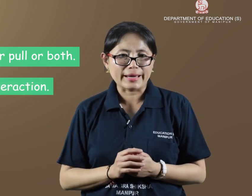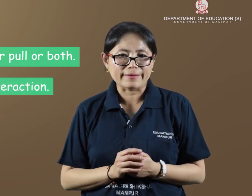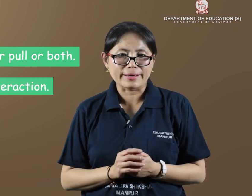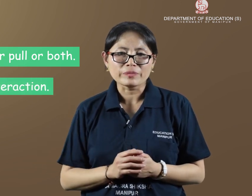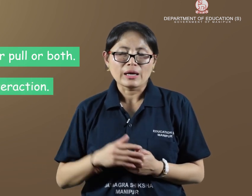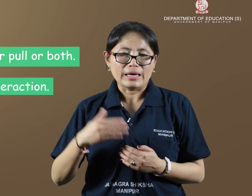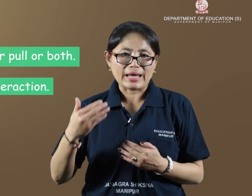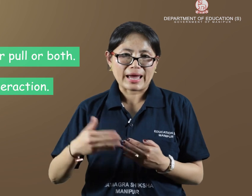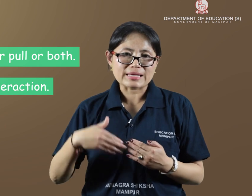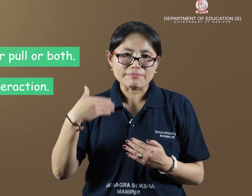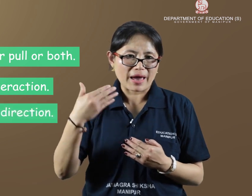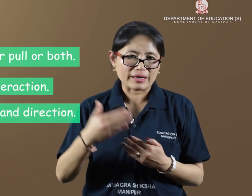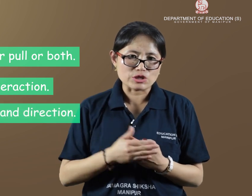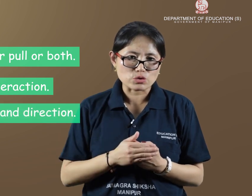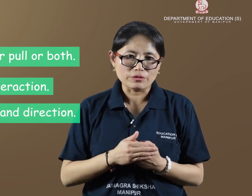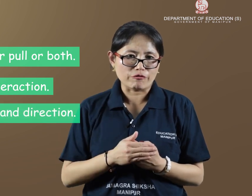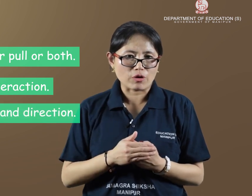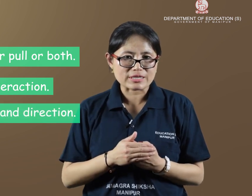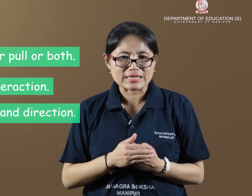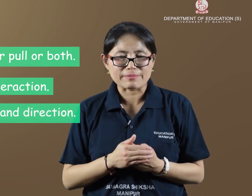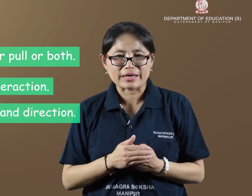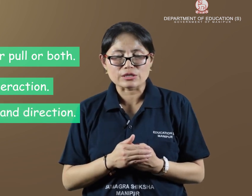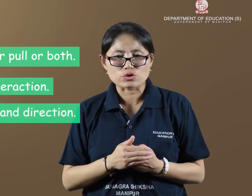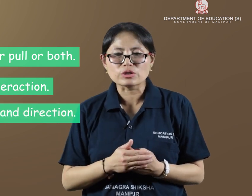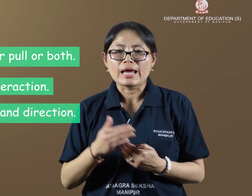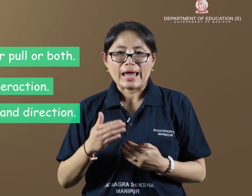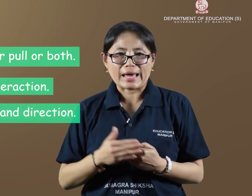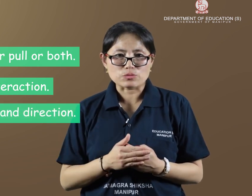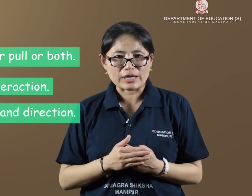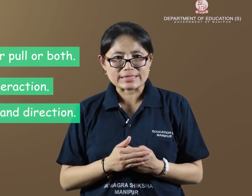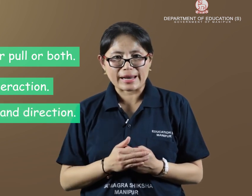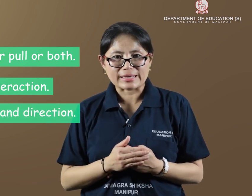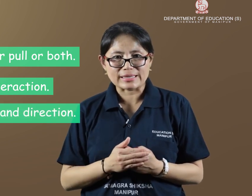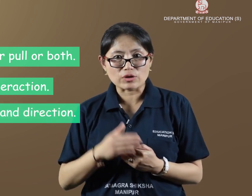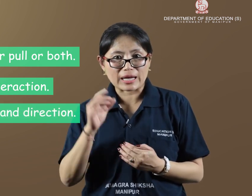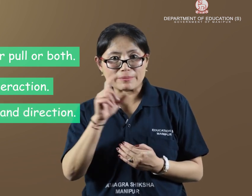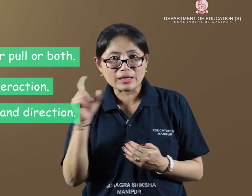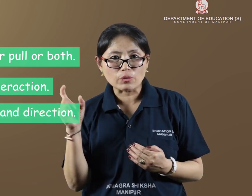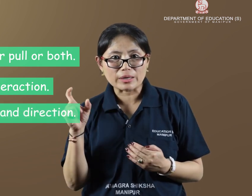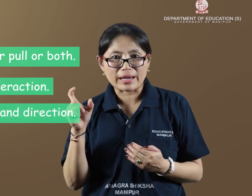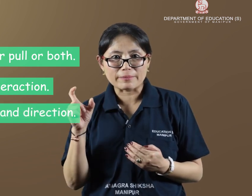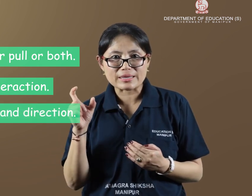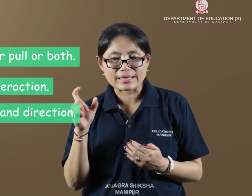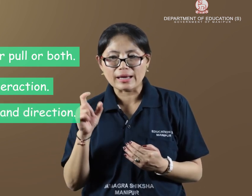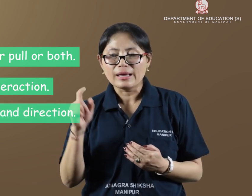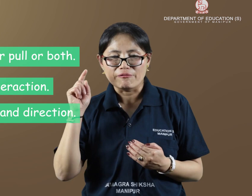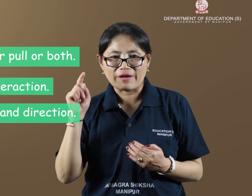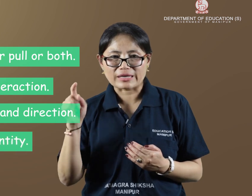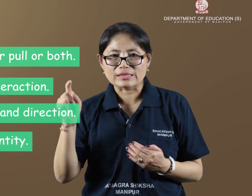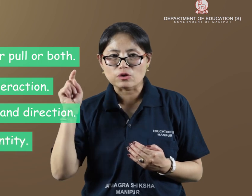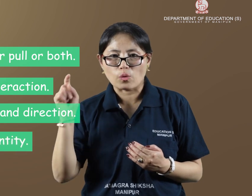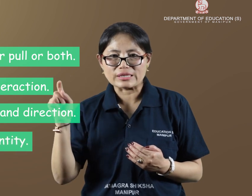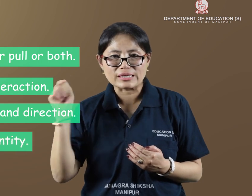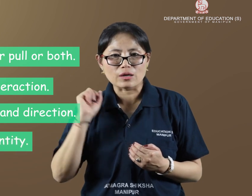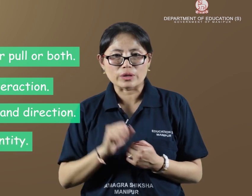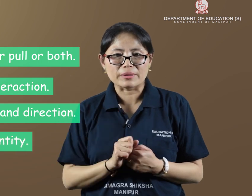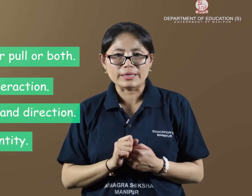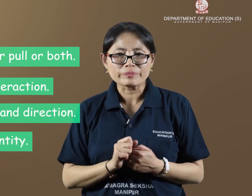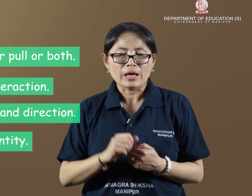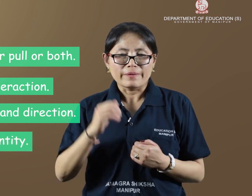gre it has magnitude force has magnitude as well as direction kariming kaugi ma aiming se vector quantity kaugi bani then